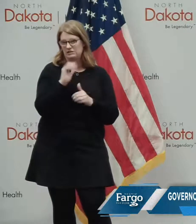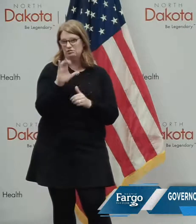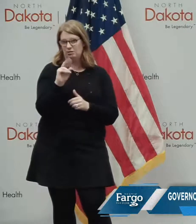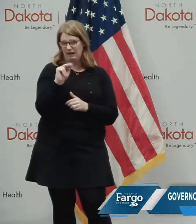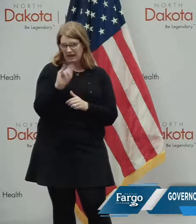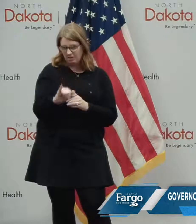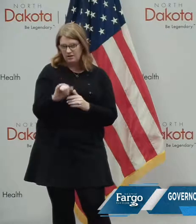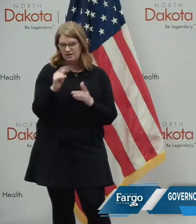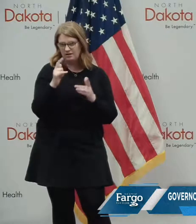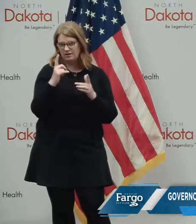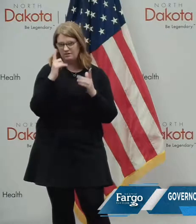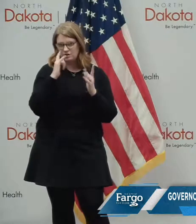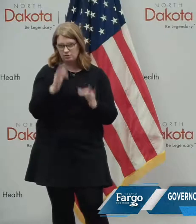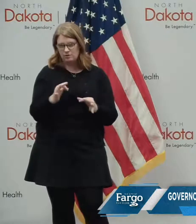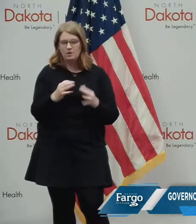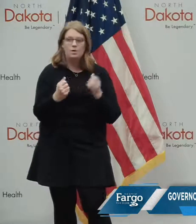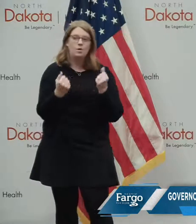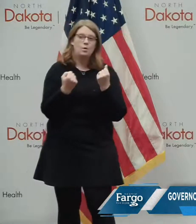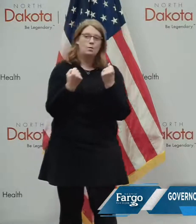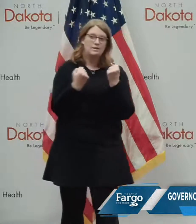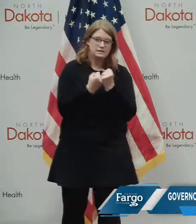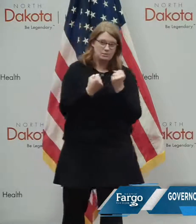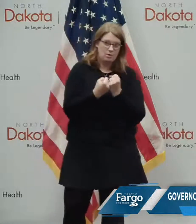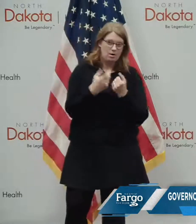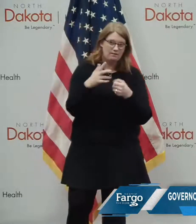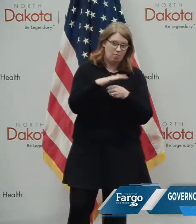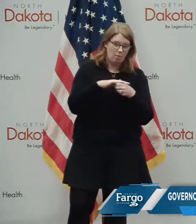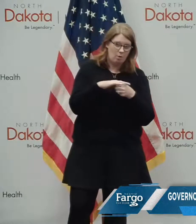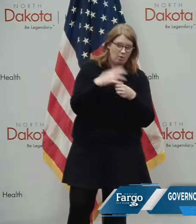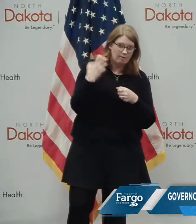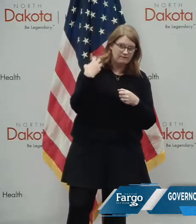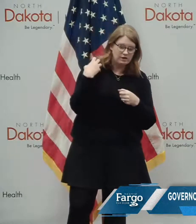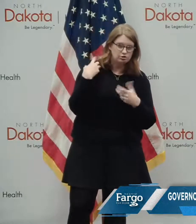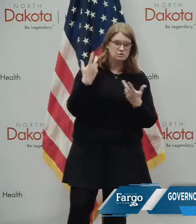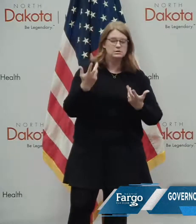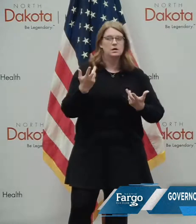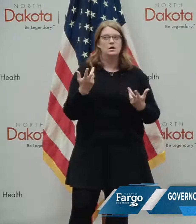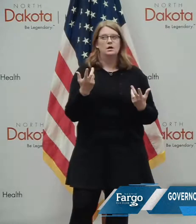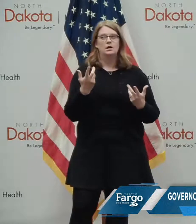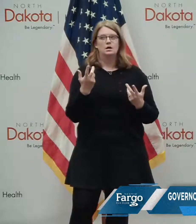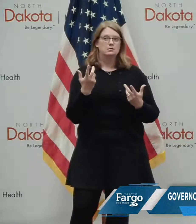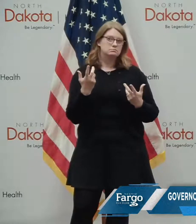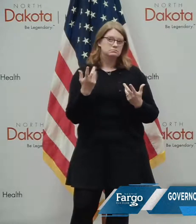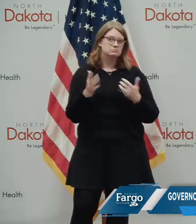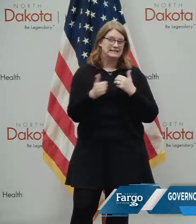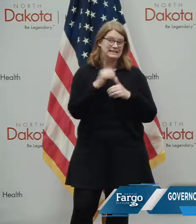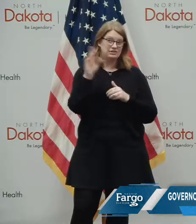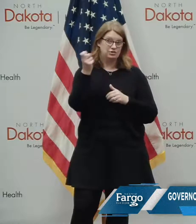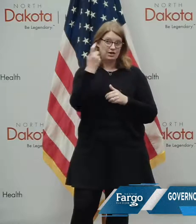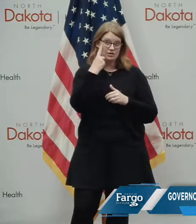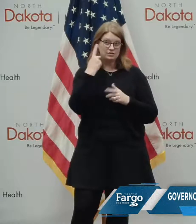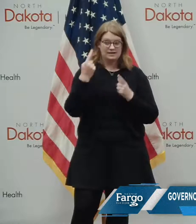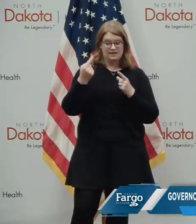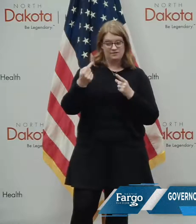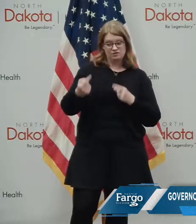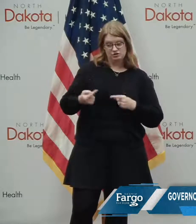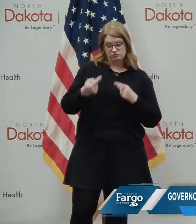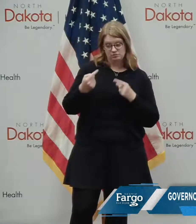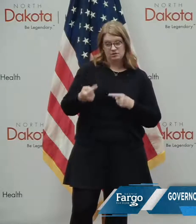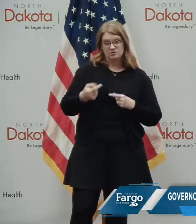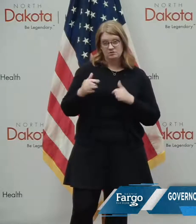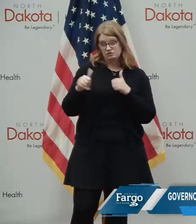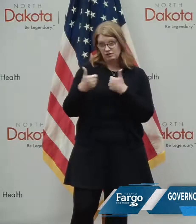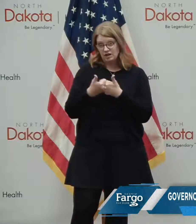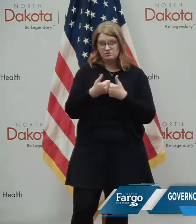done different things with support of local officials. So every governor's got a different set of both challenges and opportunities, and I respect